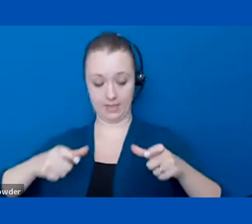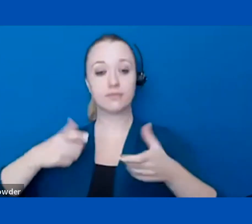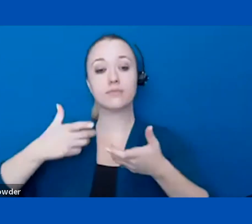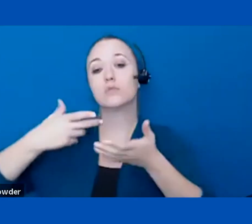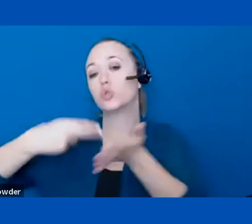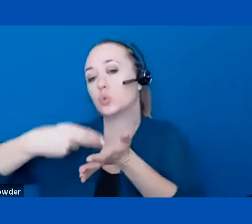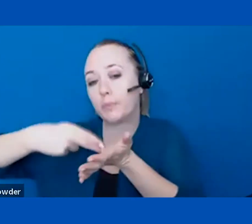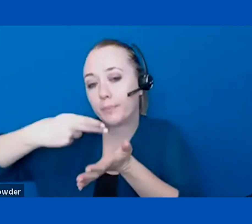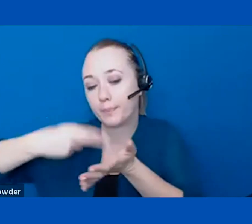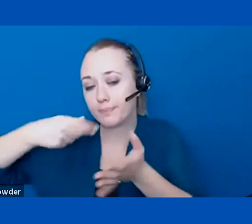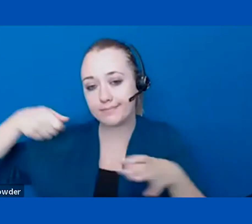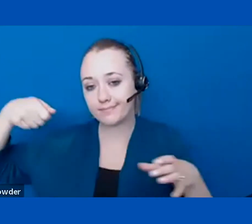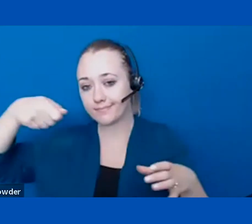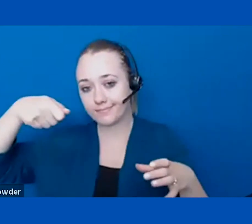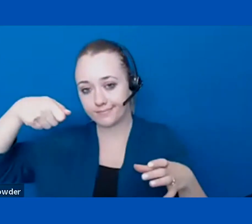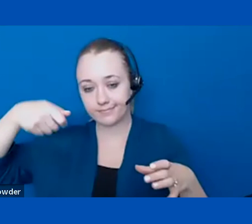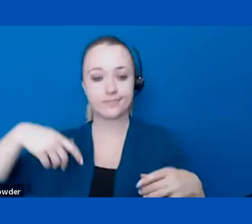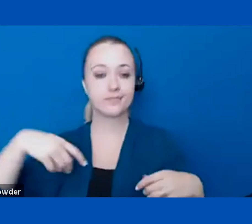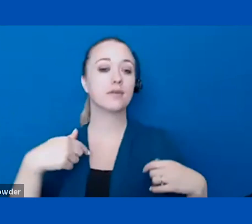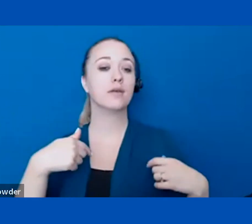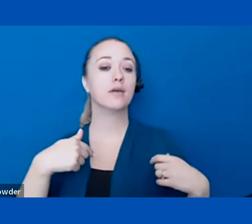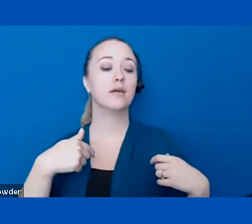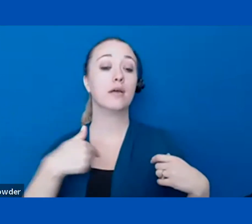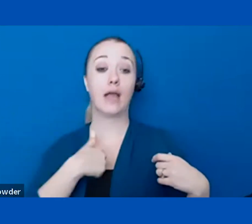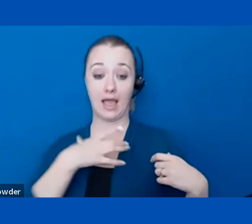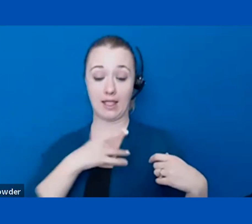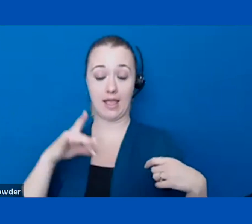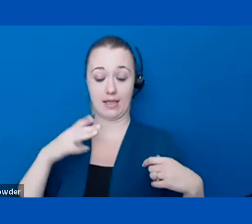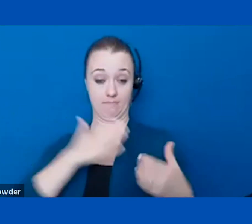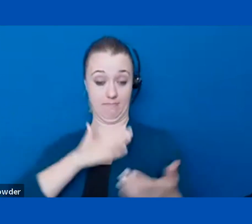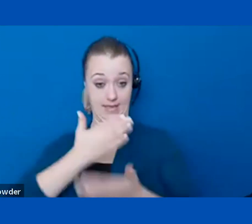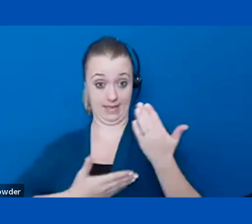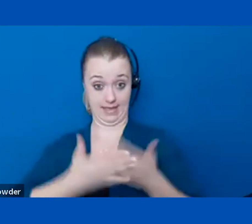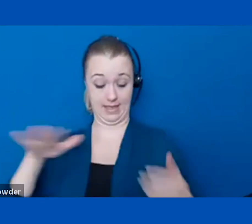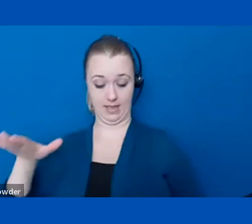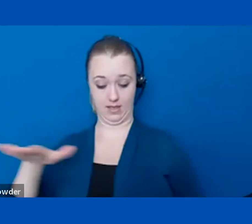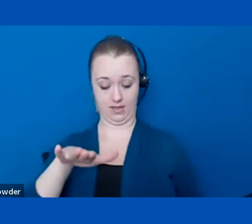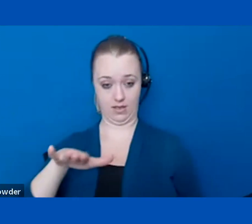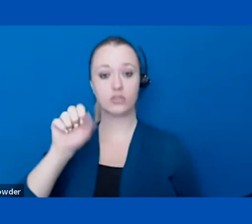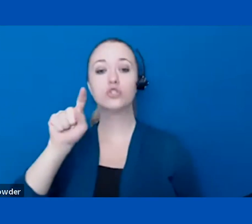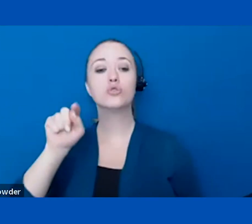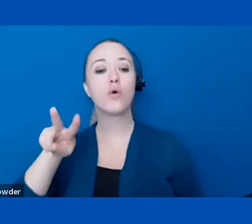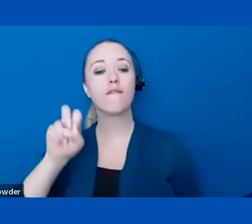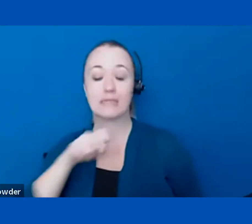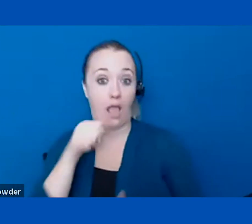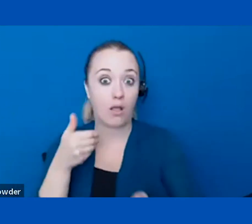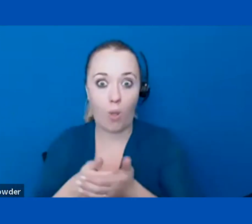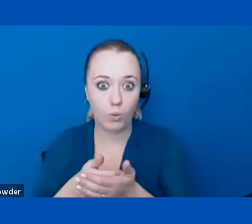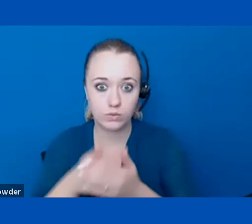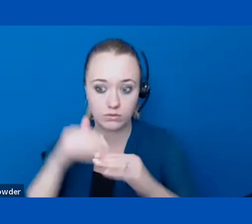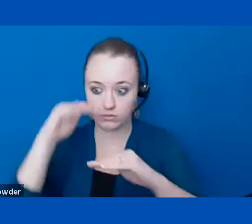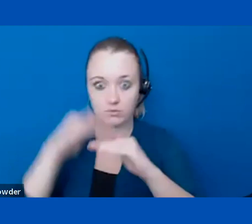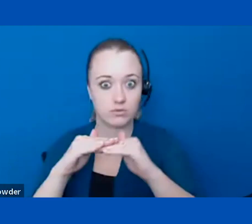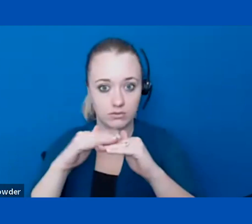something, I like hovering my hand over the stove, not like close to the burner or anything, but